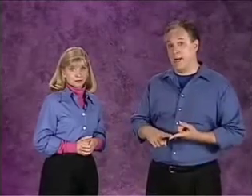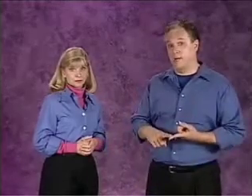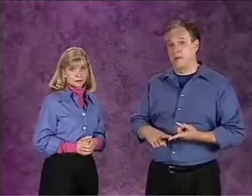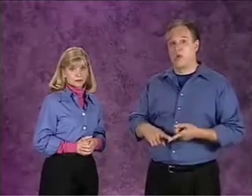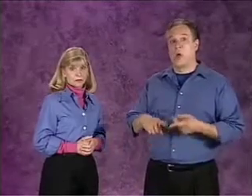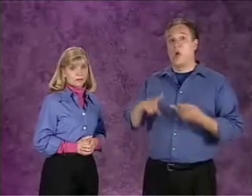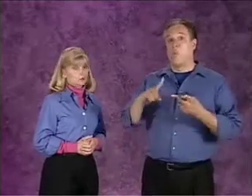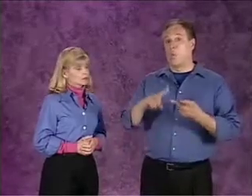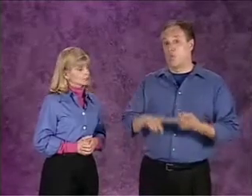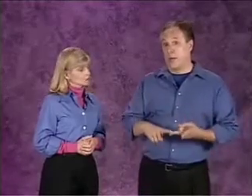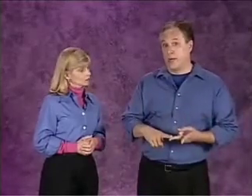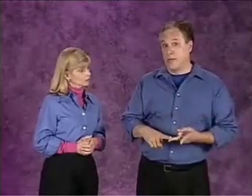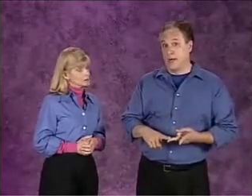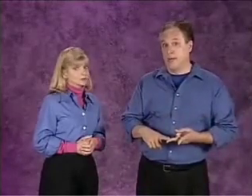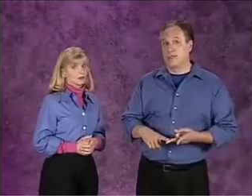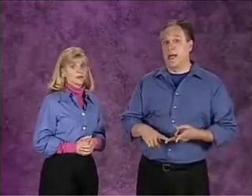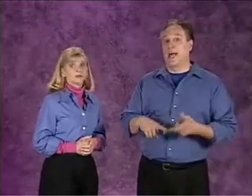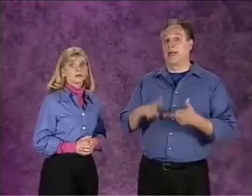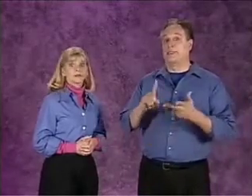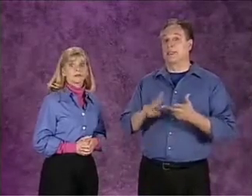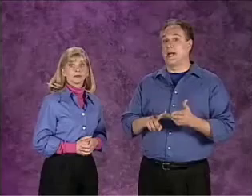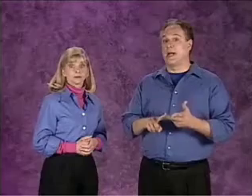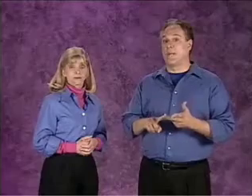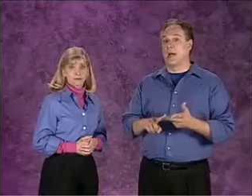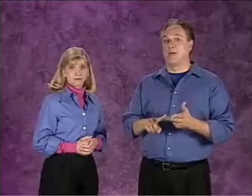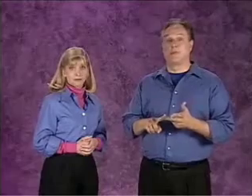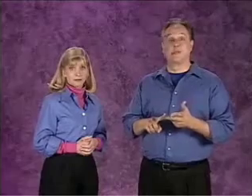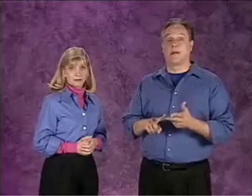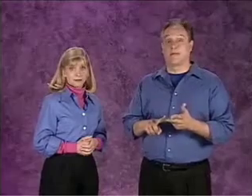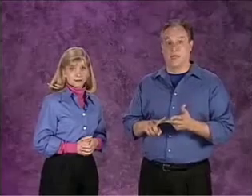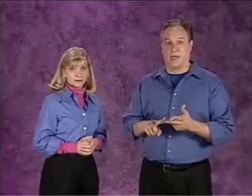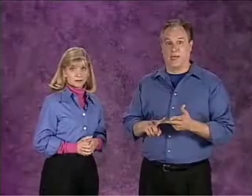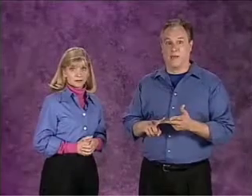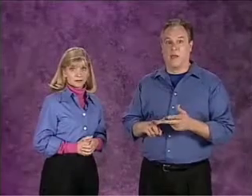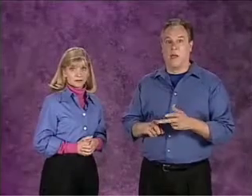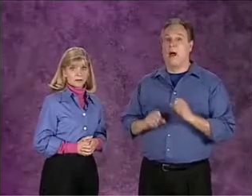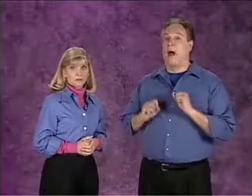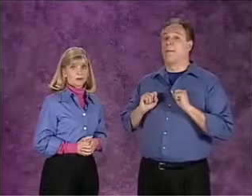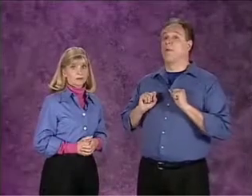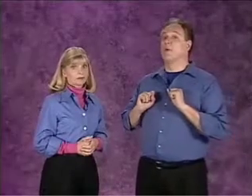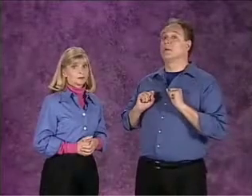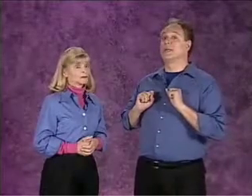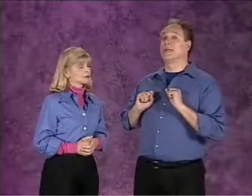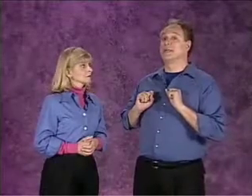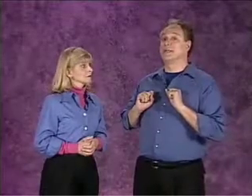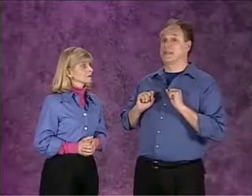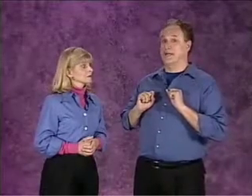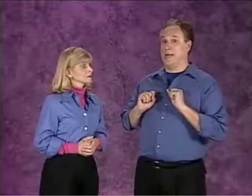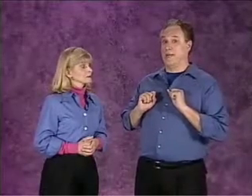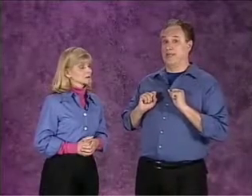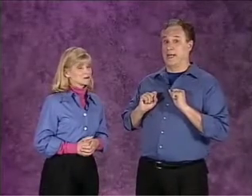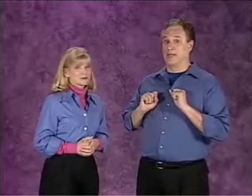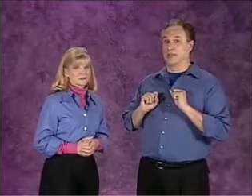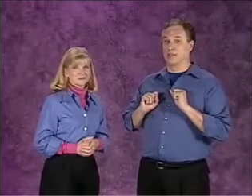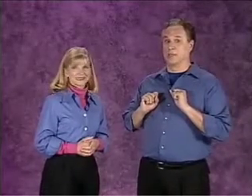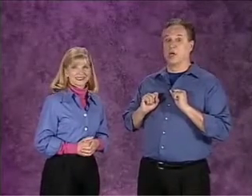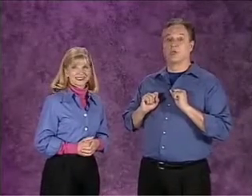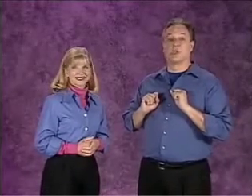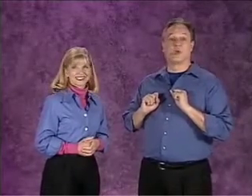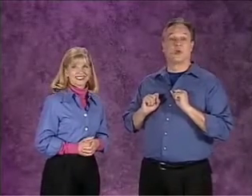about, worried about, and excited about something. I purposely didn't sign these actions so you